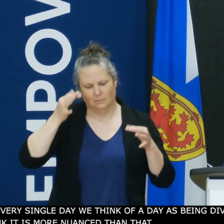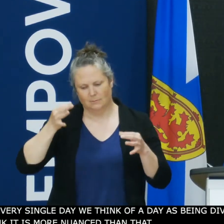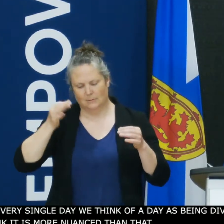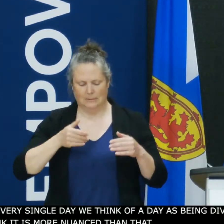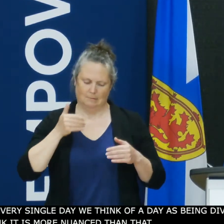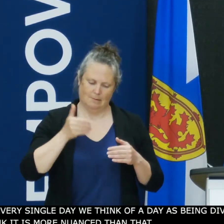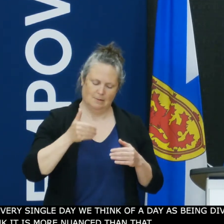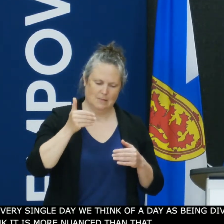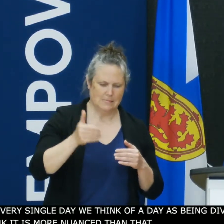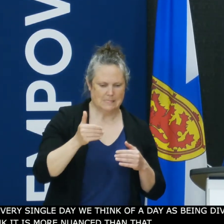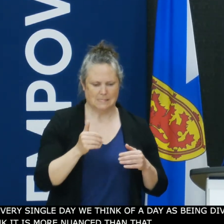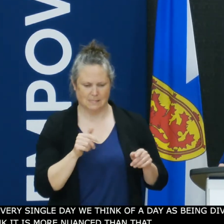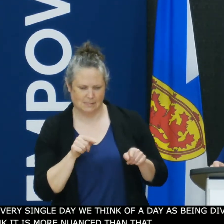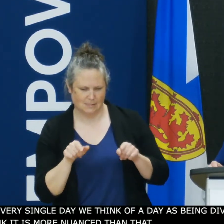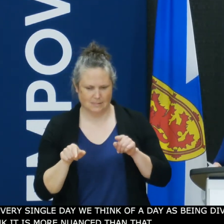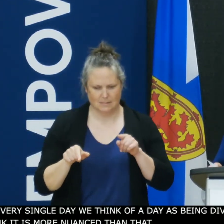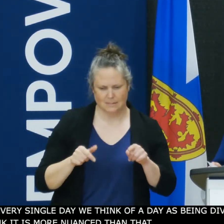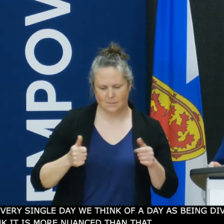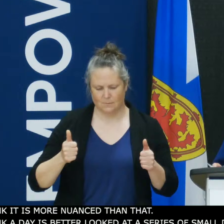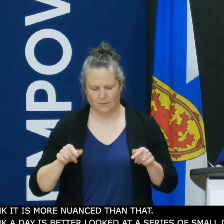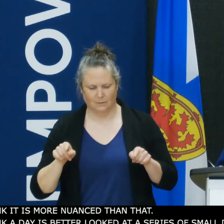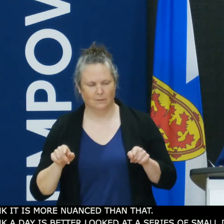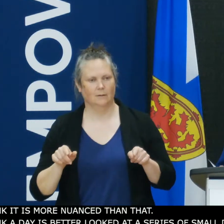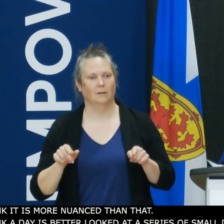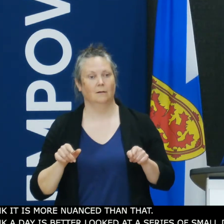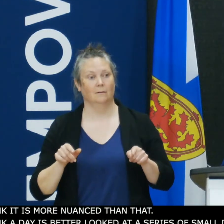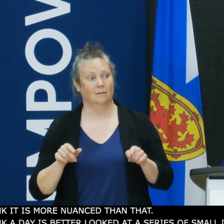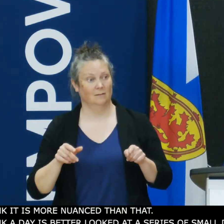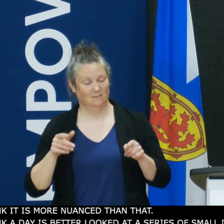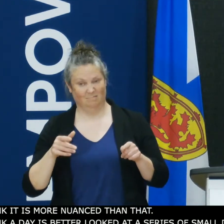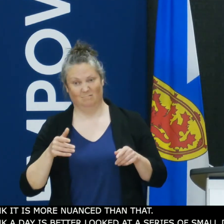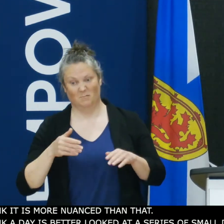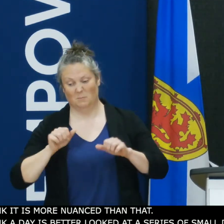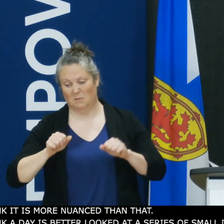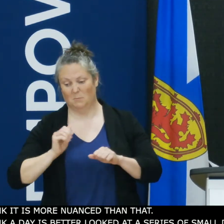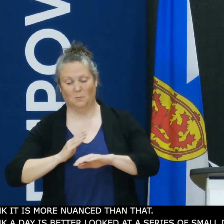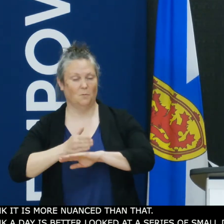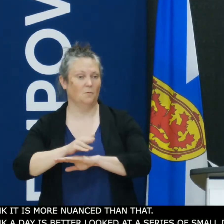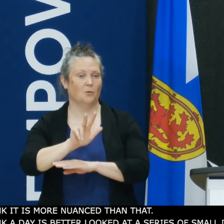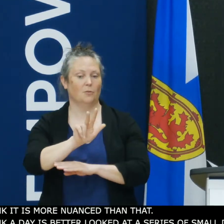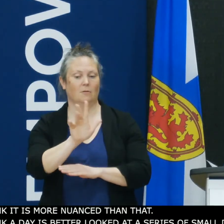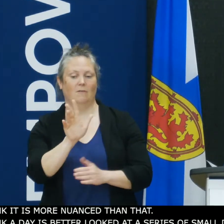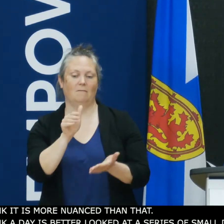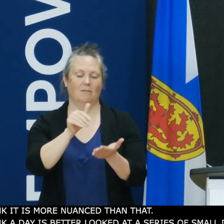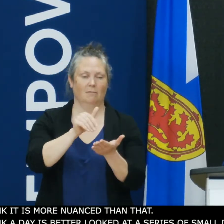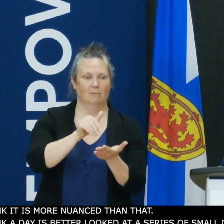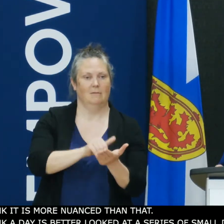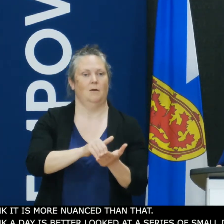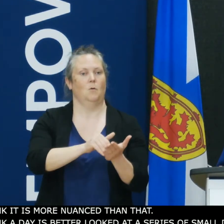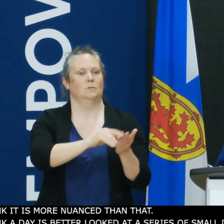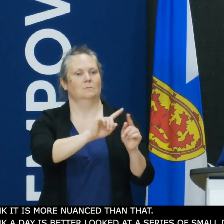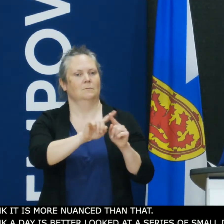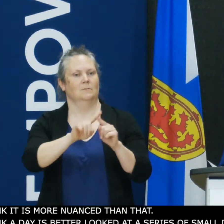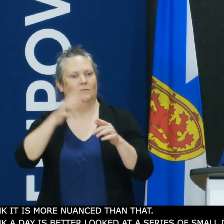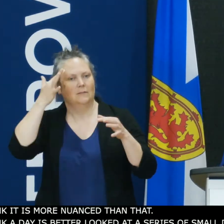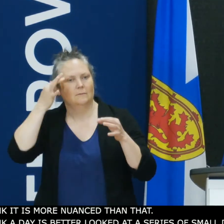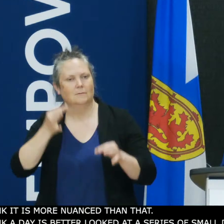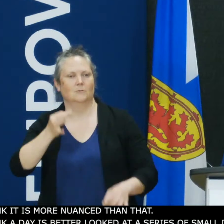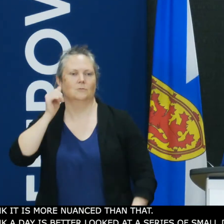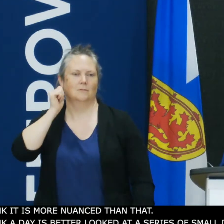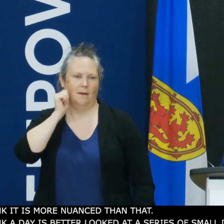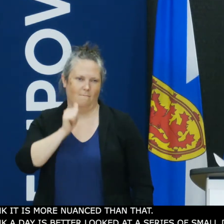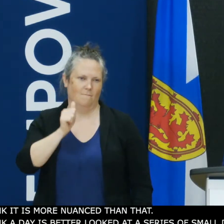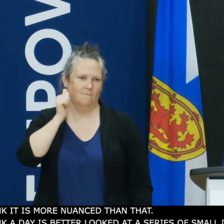In fact, it's been said that we make over 35,000 small decisions on a daily